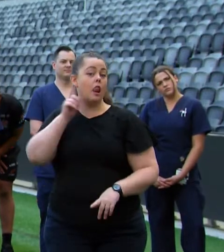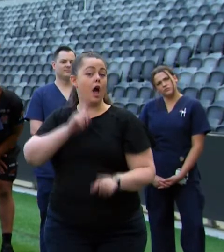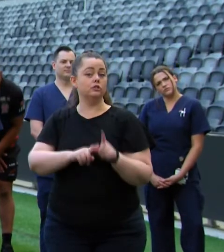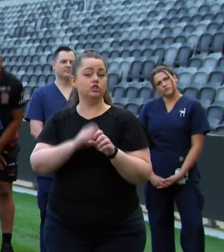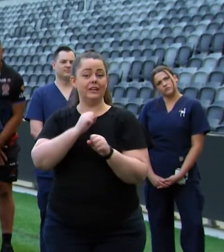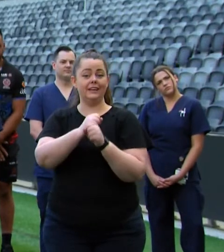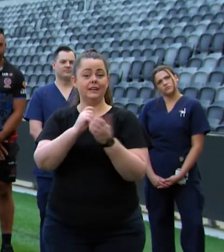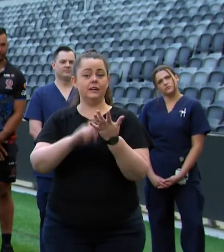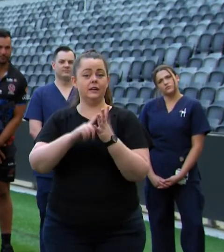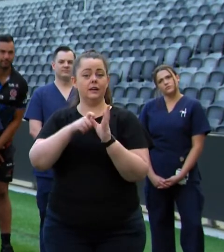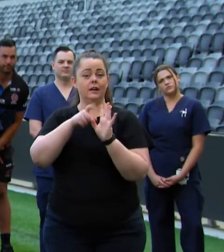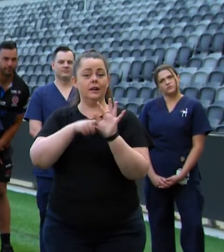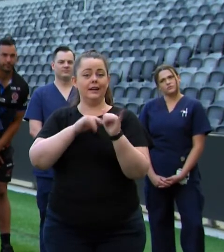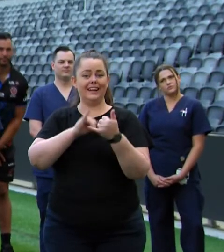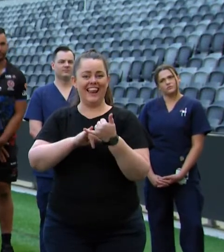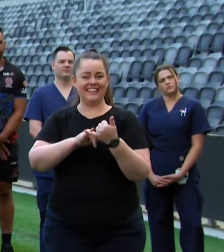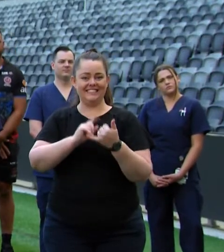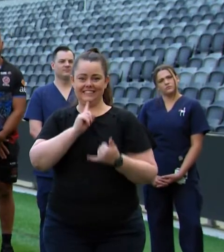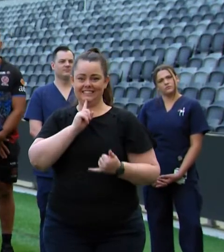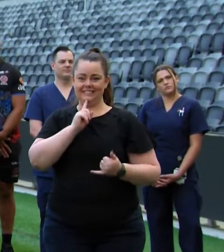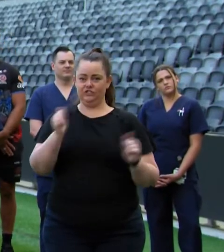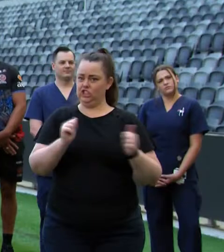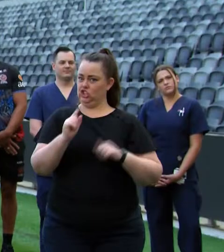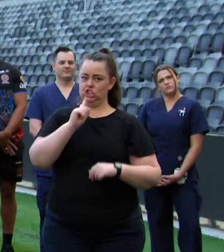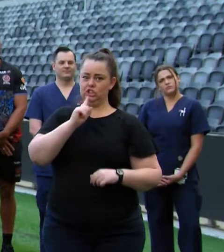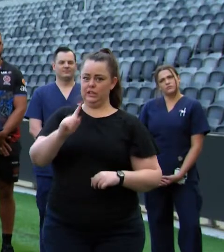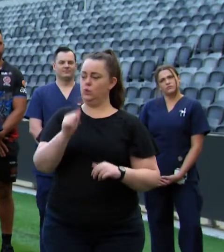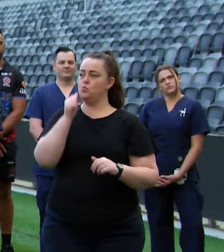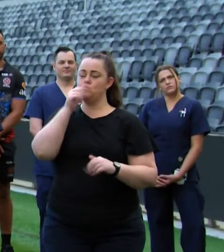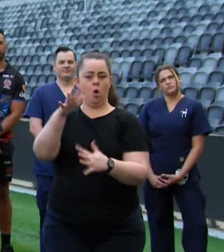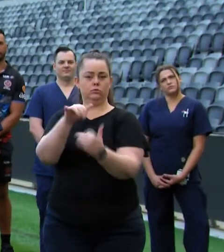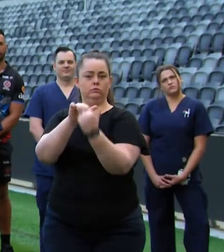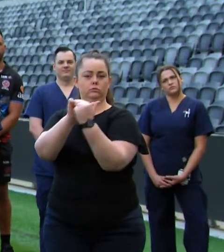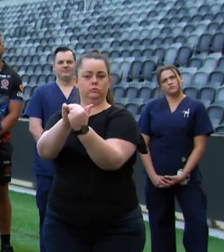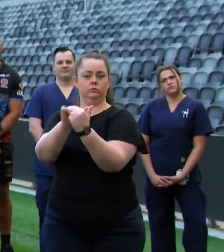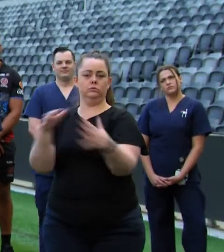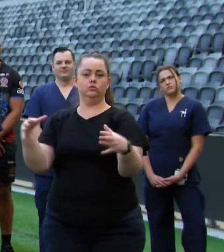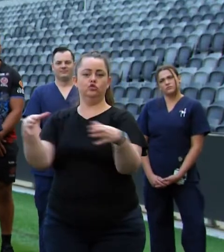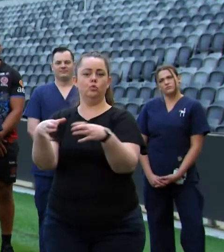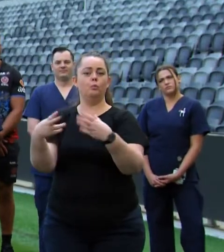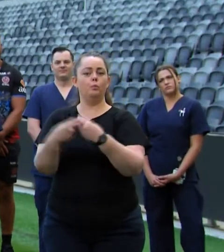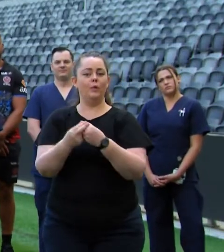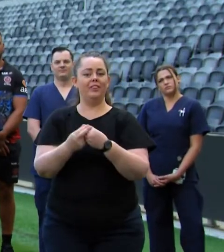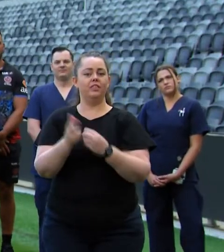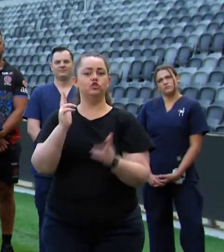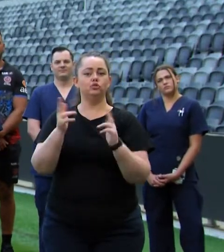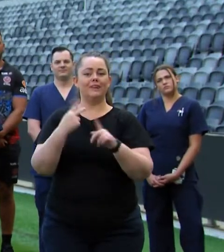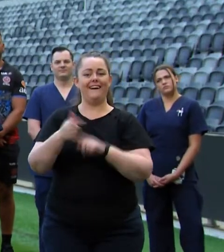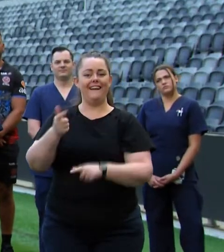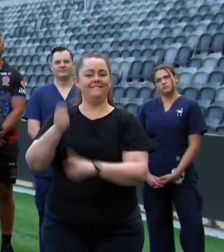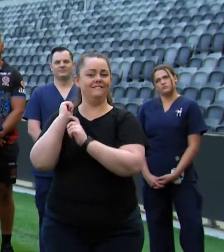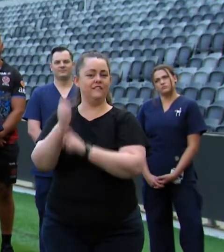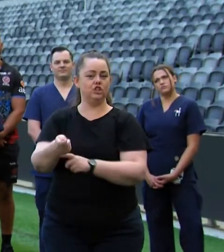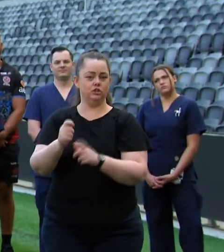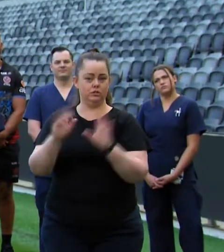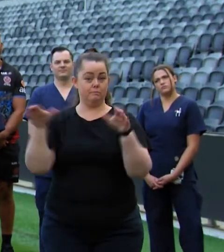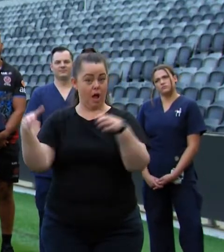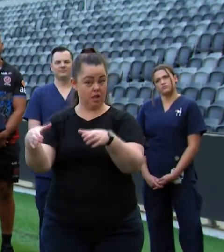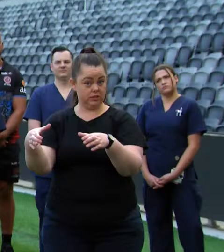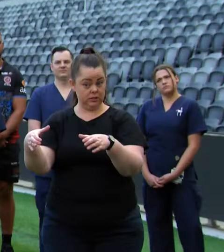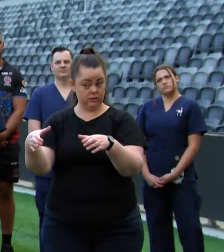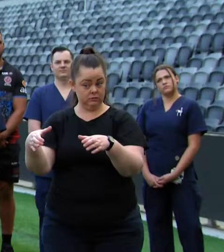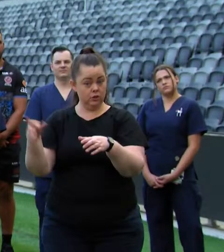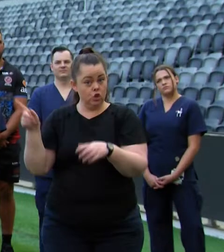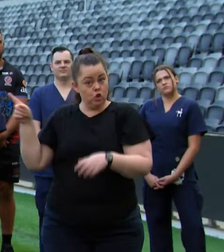of the shooters party? We've been a minority government for the entire term, and we've navigated legislation through the Parliament